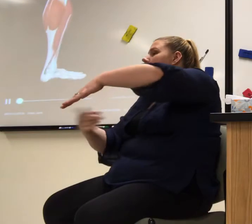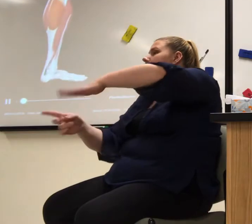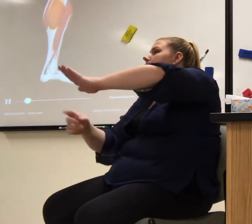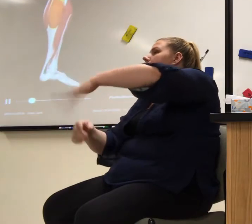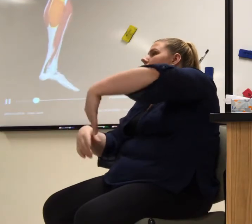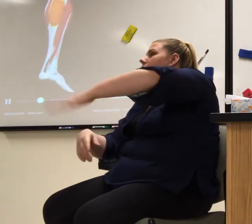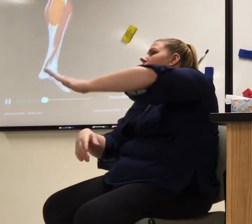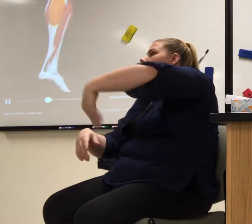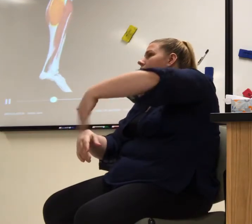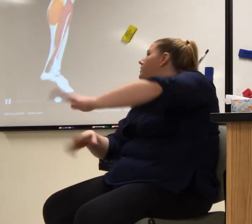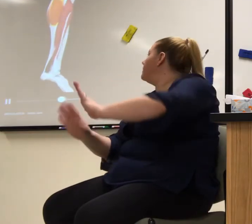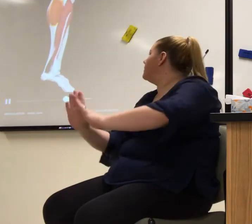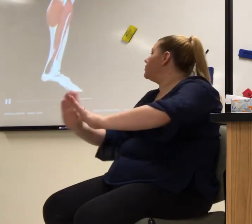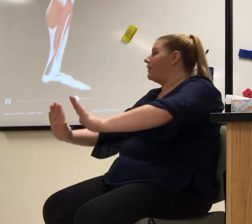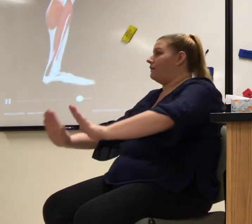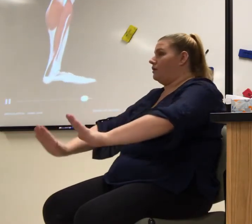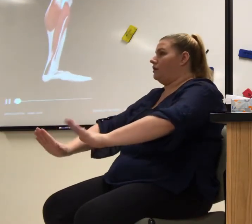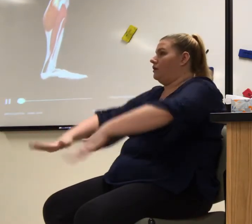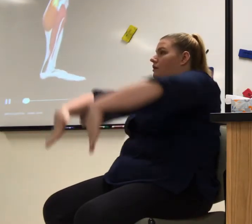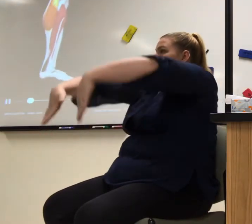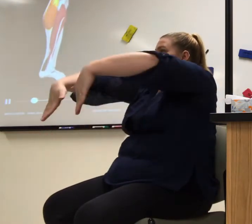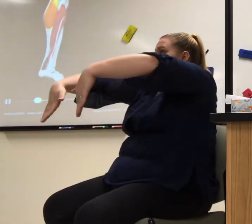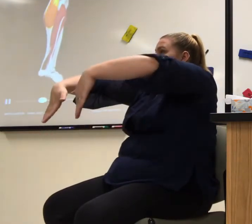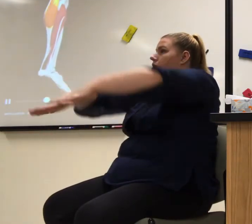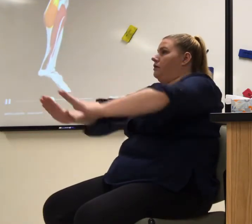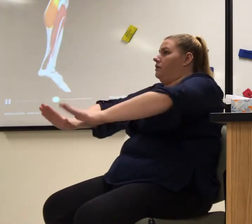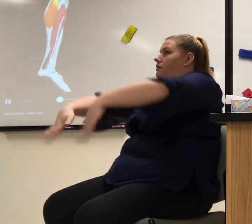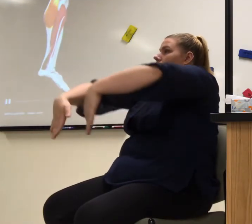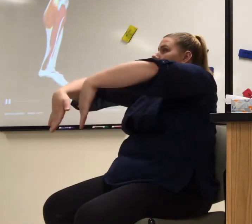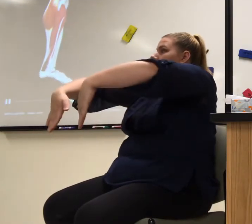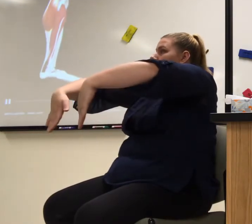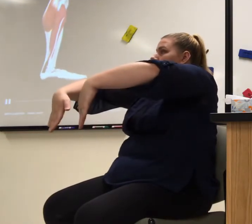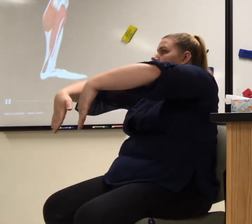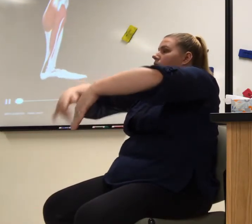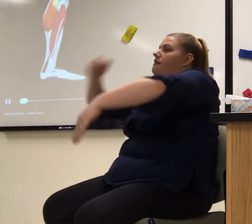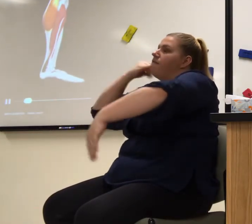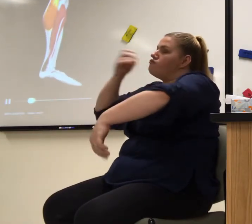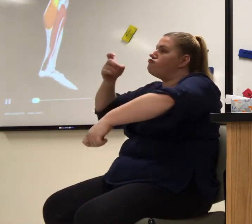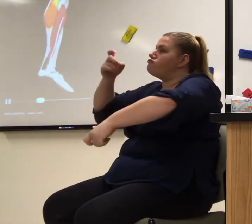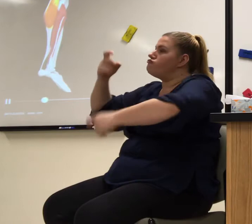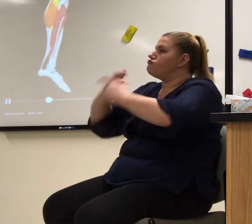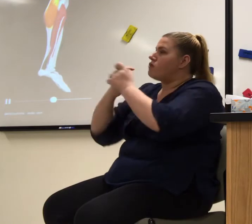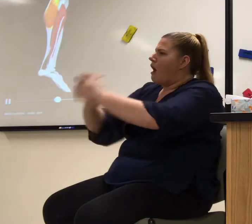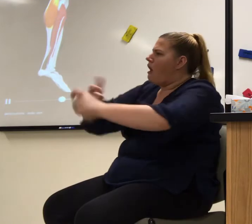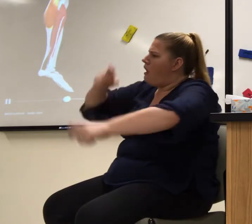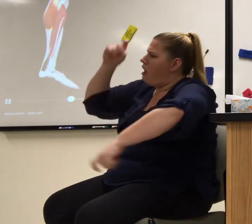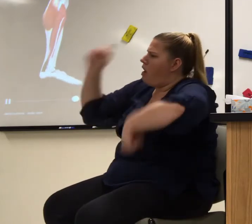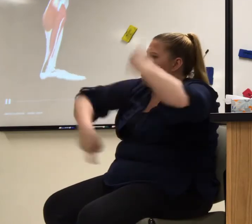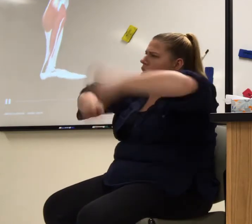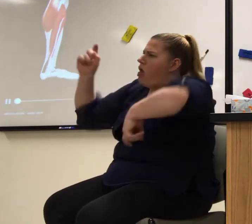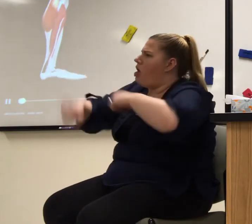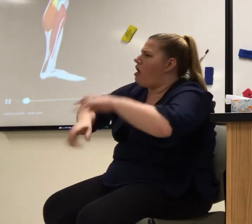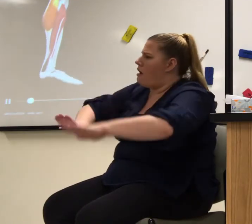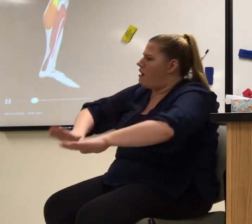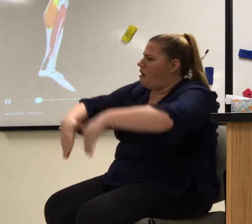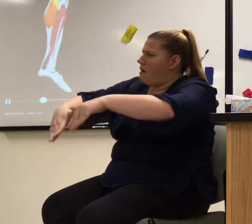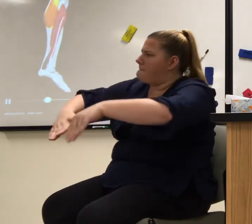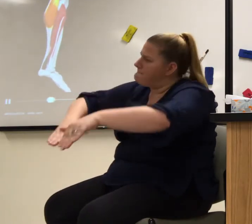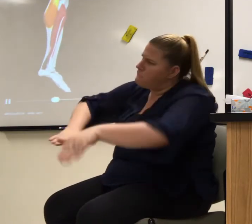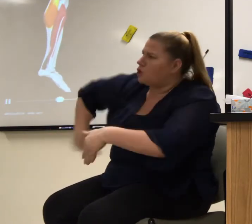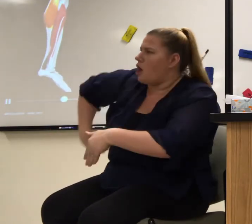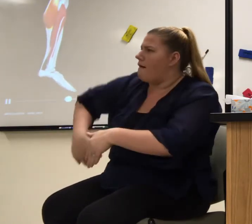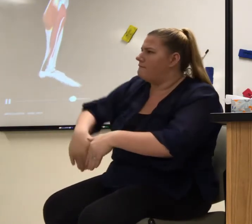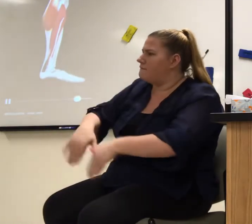As in standing on your toes, or when you run, plantar flexion, you push off.